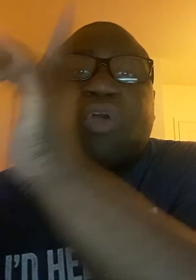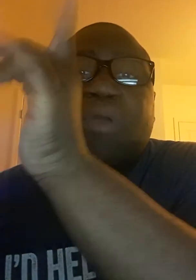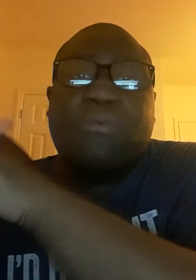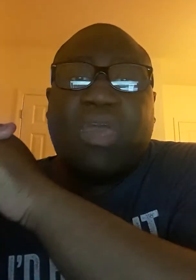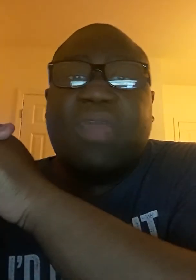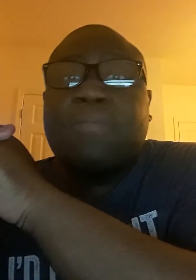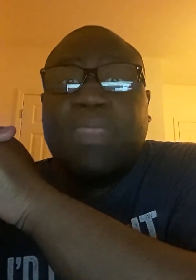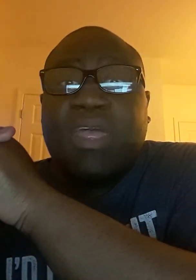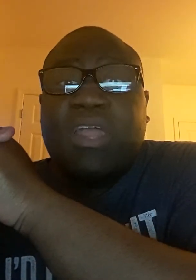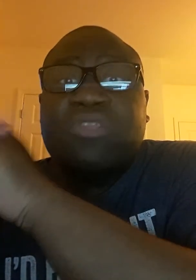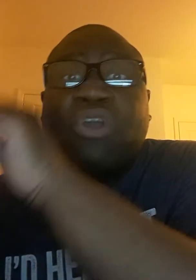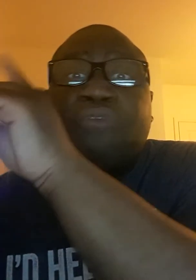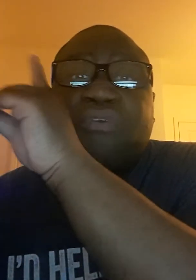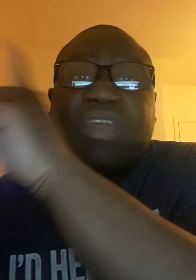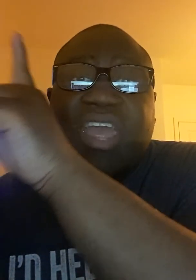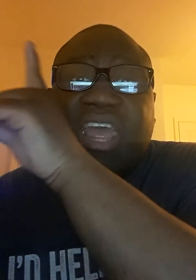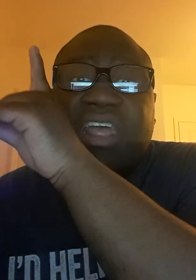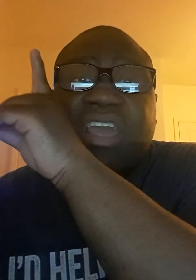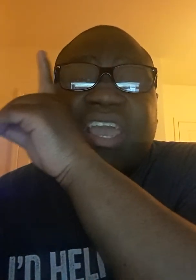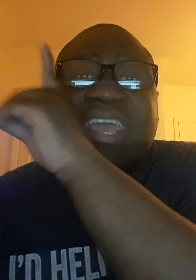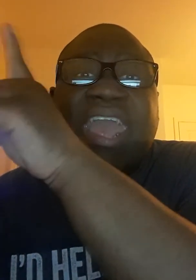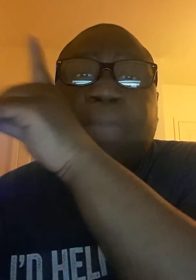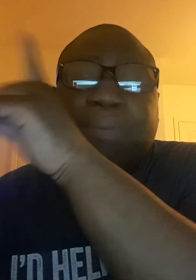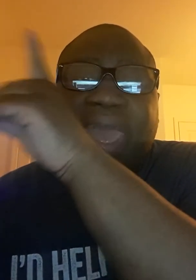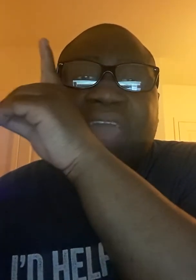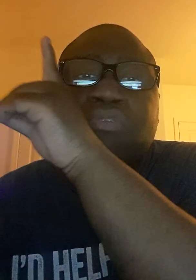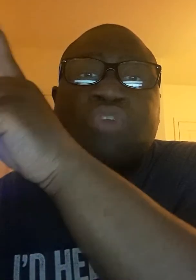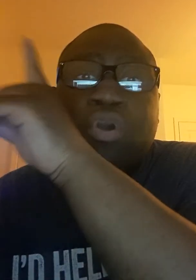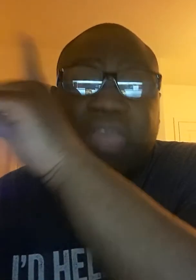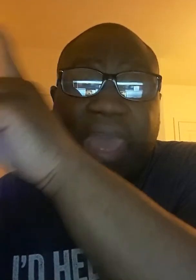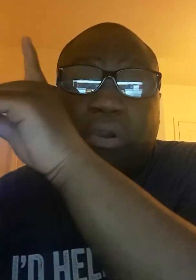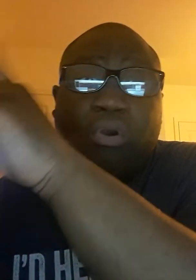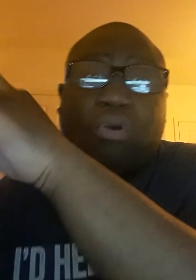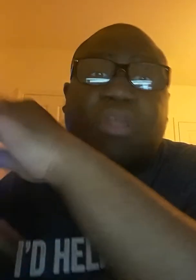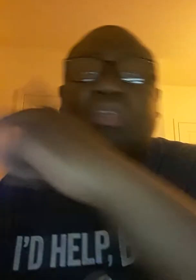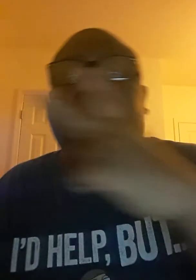So anyway, don't forget, keep a lookout on